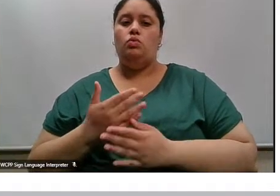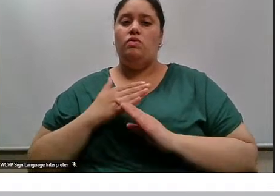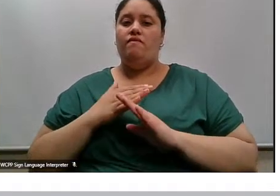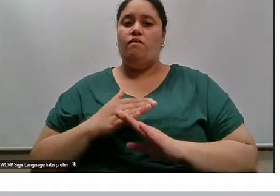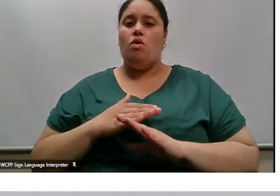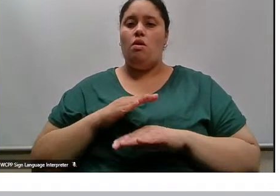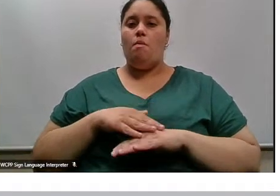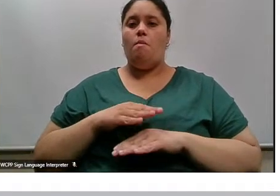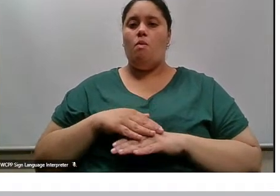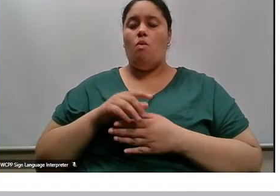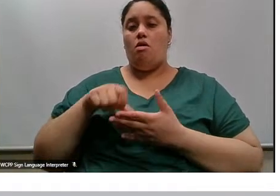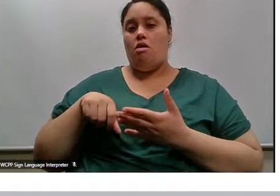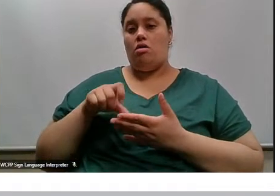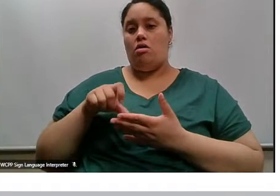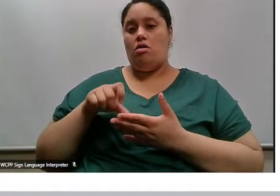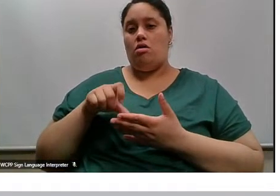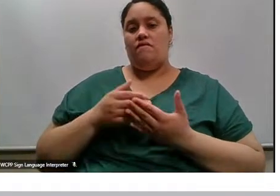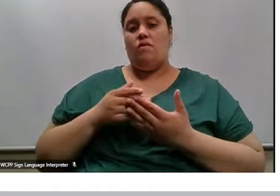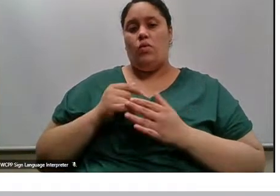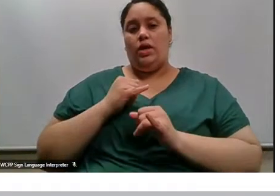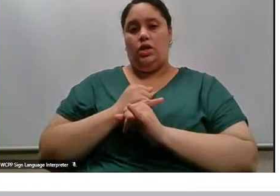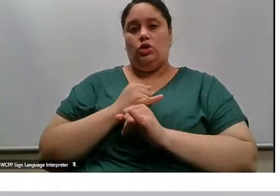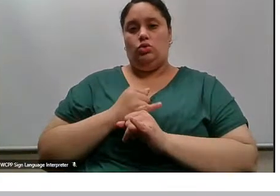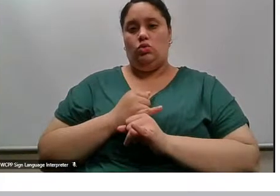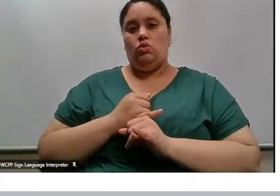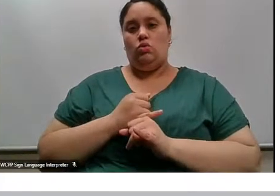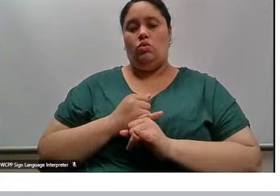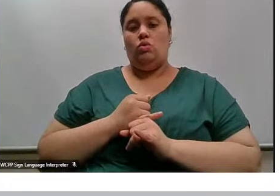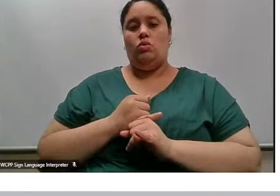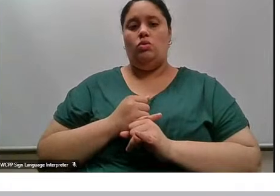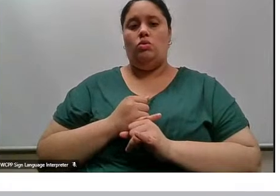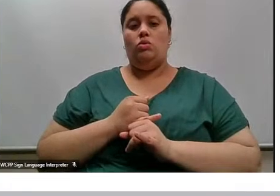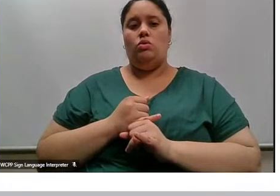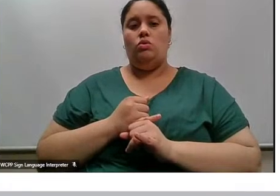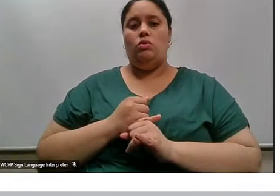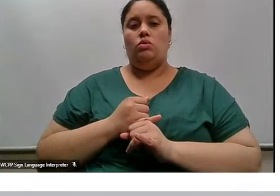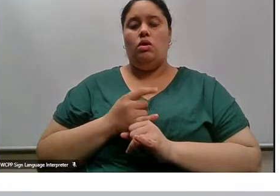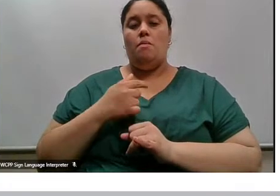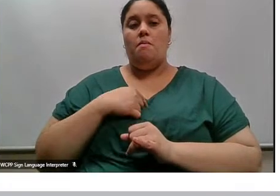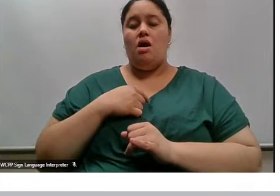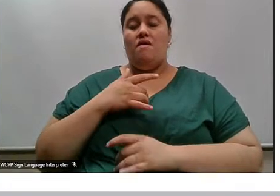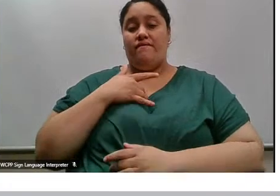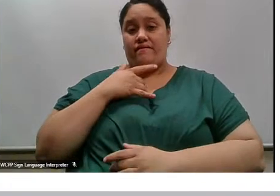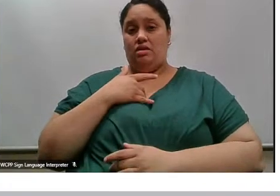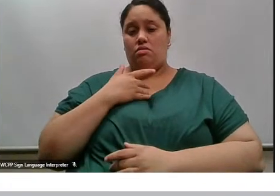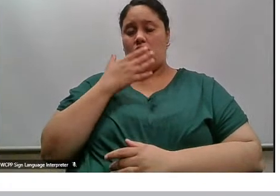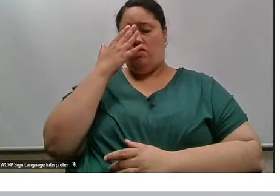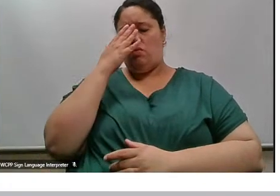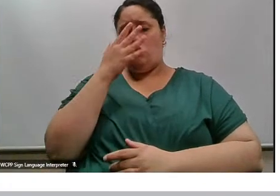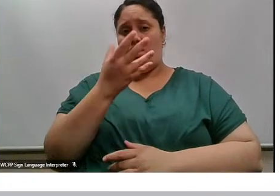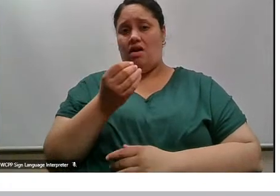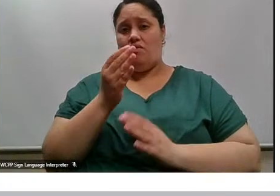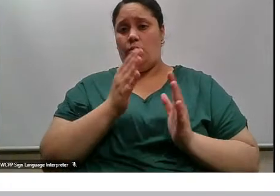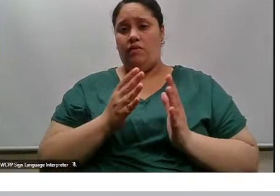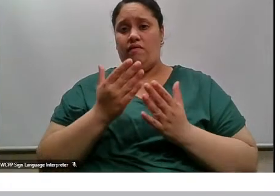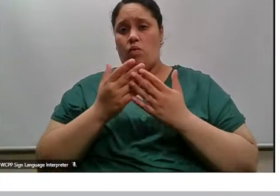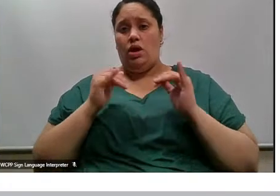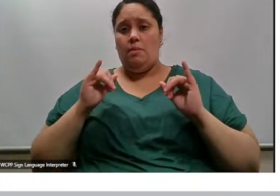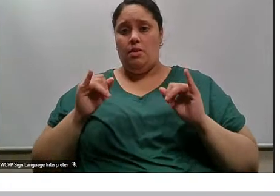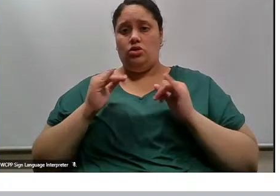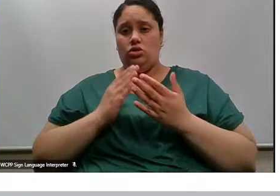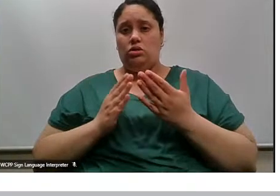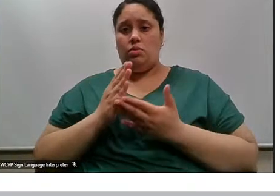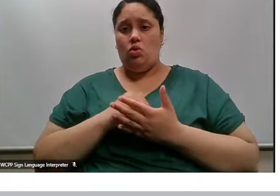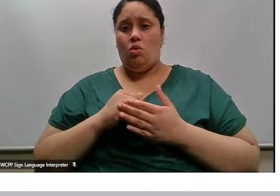further costs for the entity. So and my impression is that there is provision for emergency procurement,